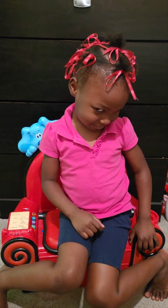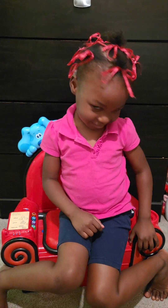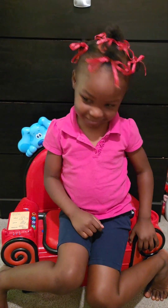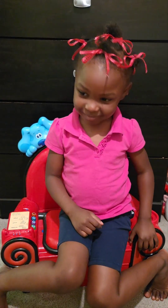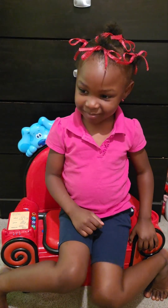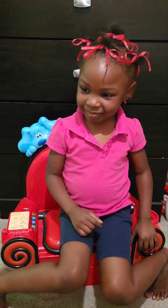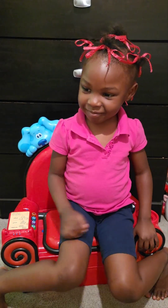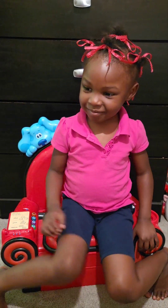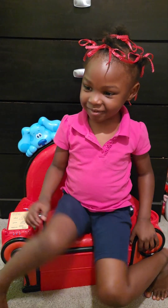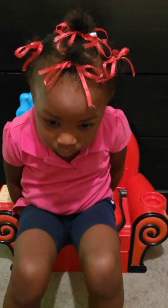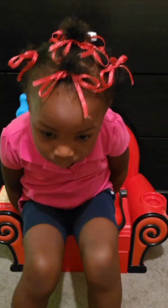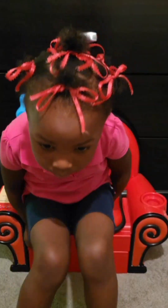Okay.